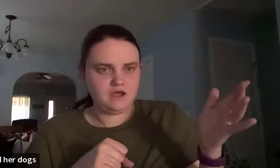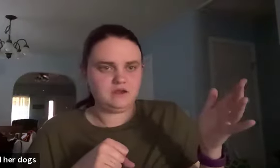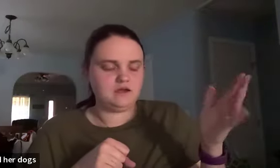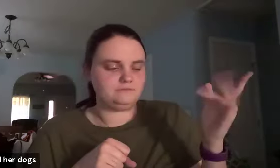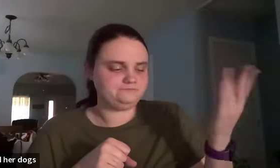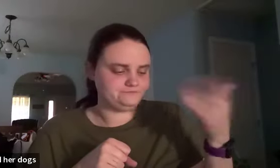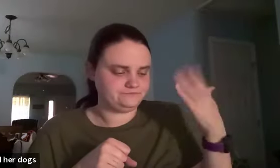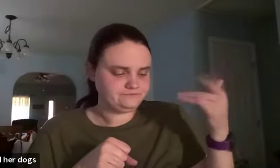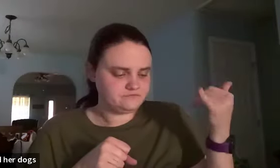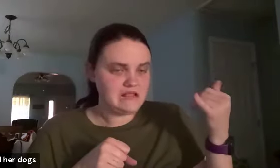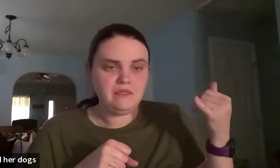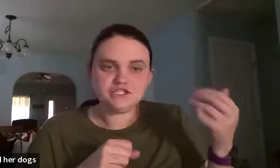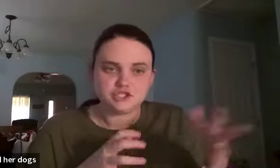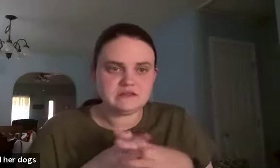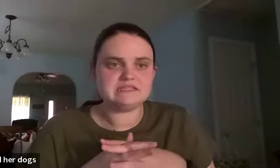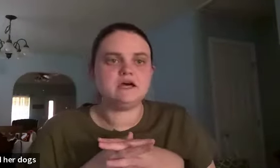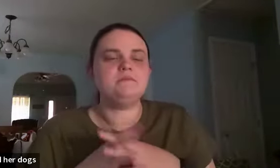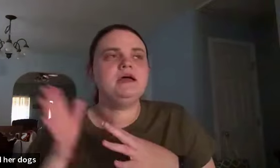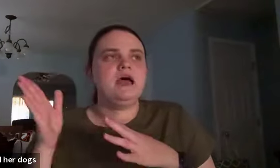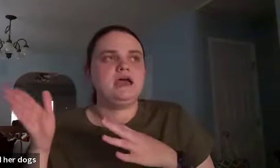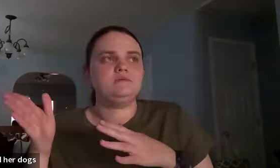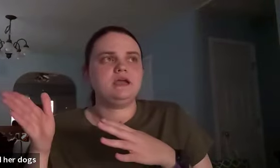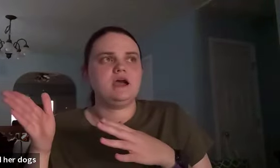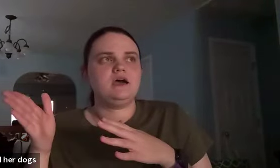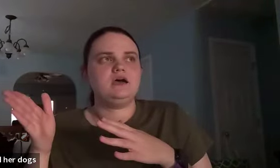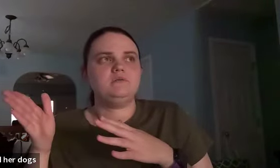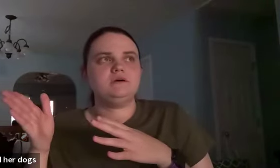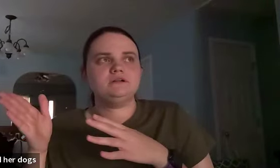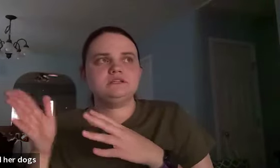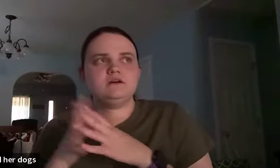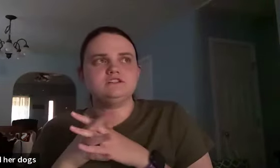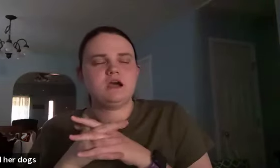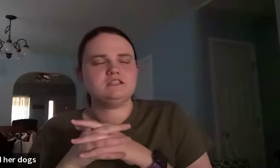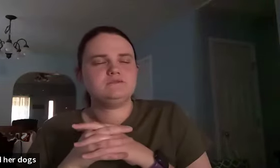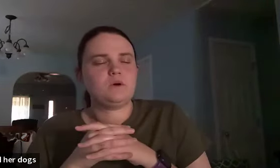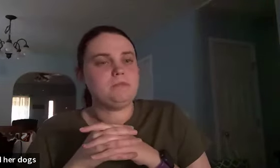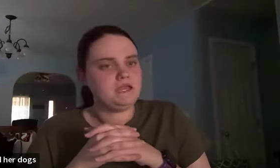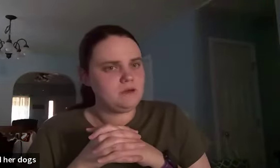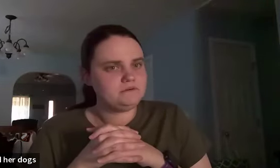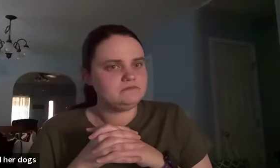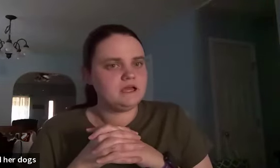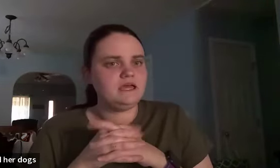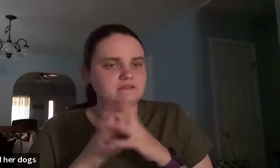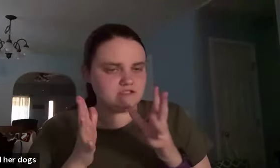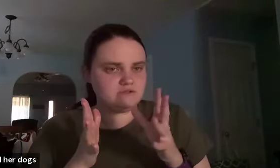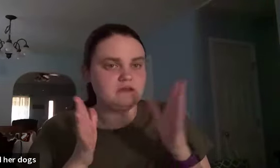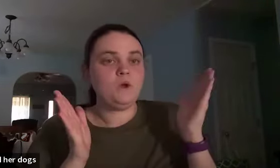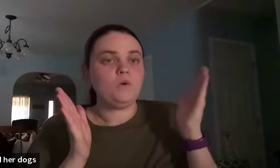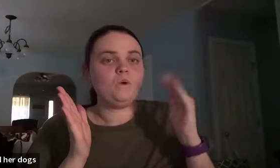that. Like journalism, and we had one person also ask for makeup and that sort of thing. We're